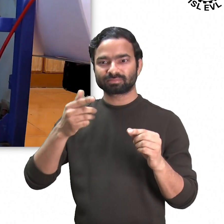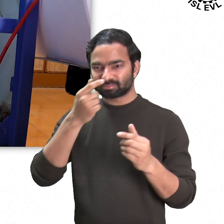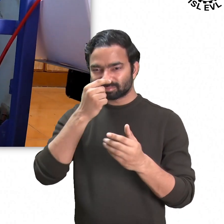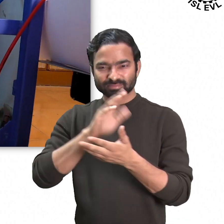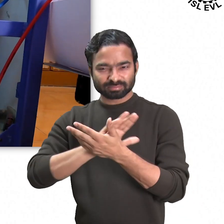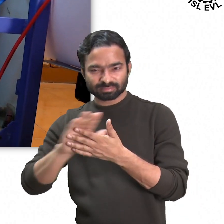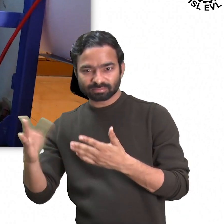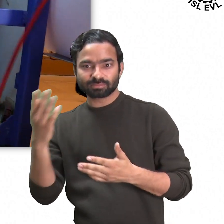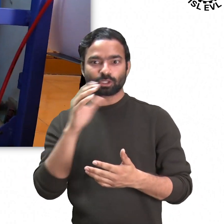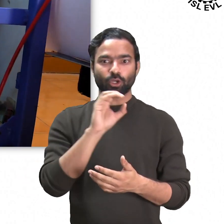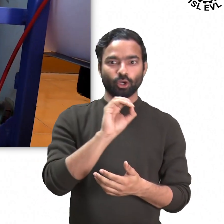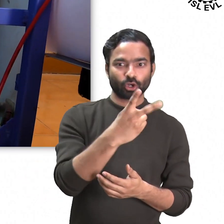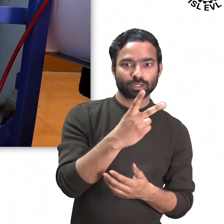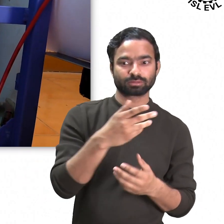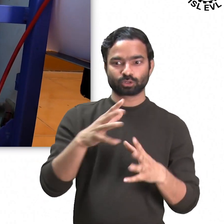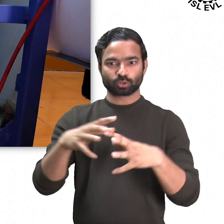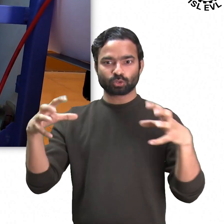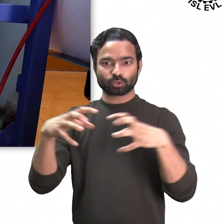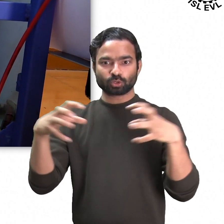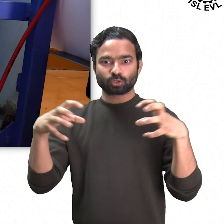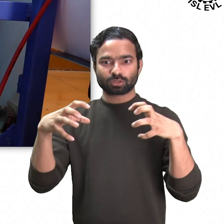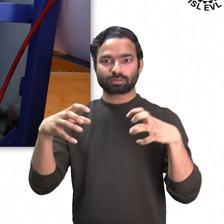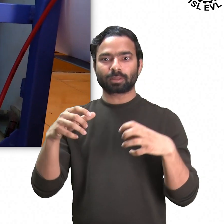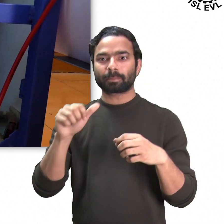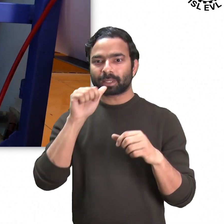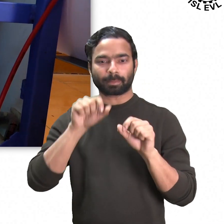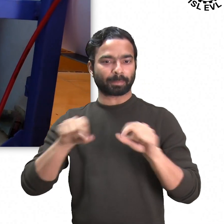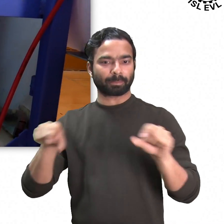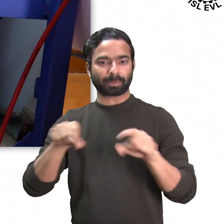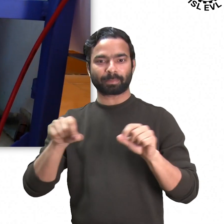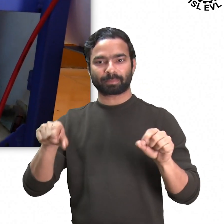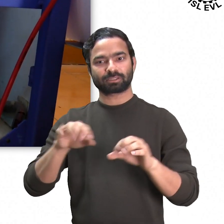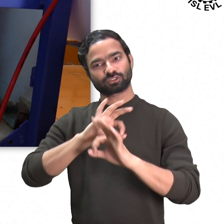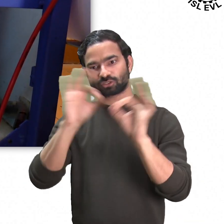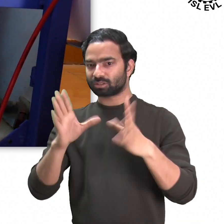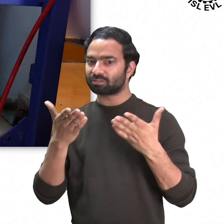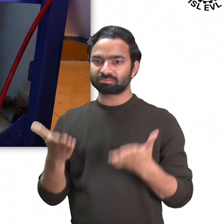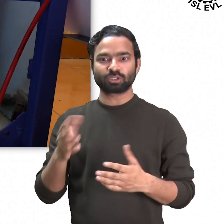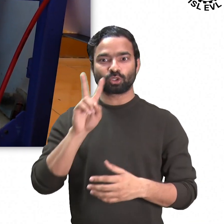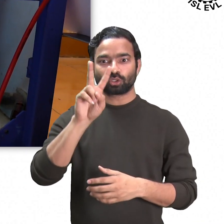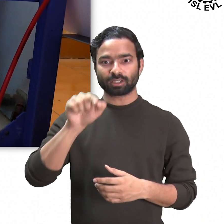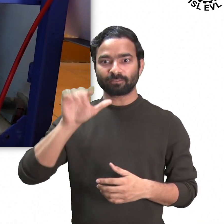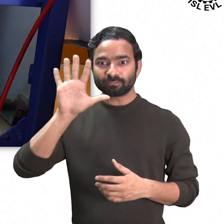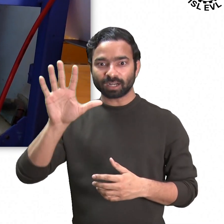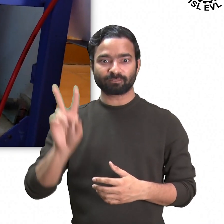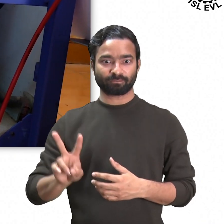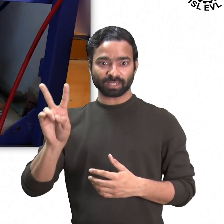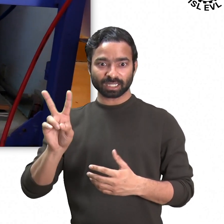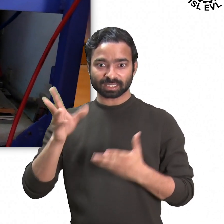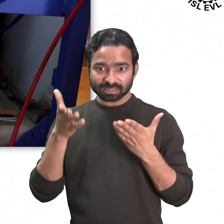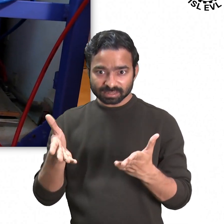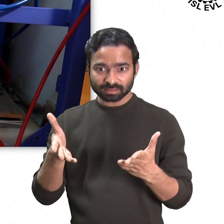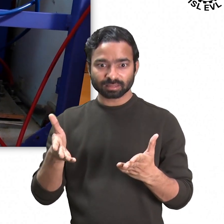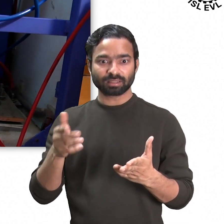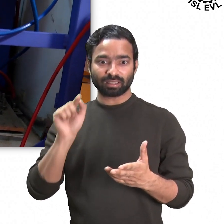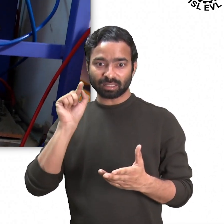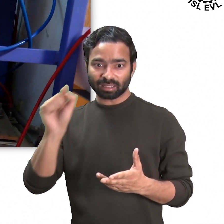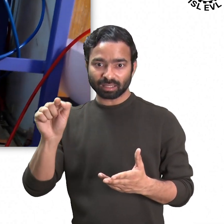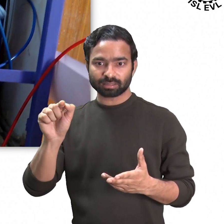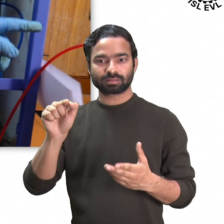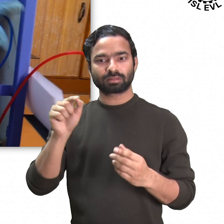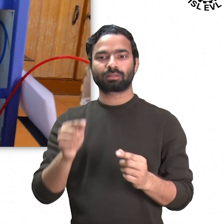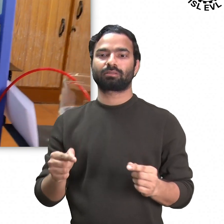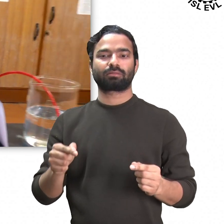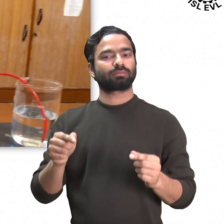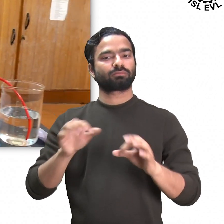and electronic control panels. Deionized water is pumped from to the anode side of the electrolyzer stack. As soon as a voltage